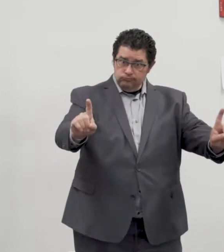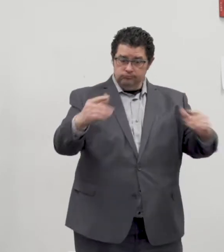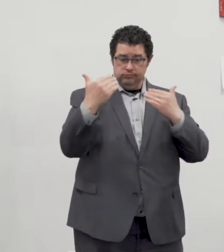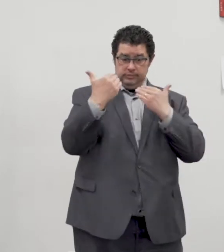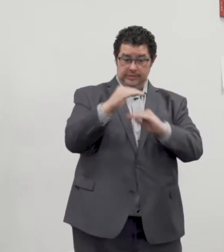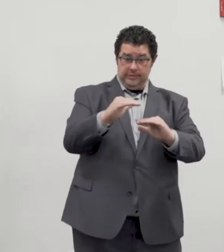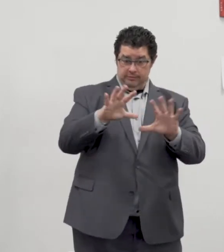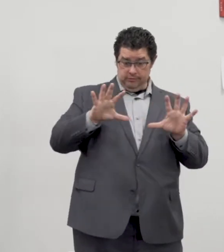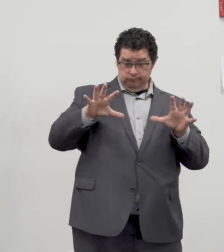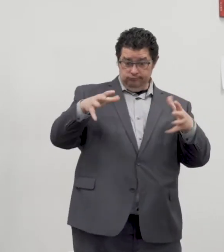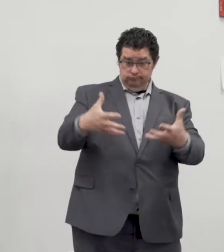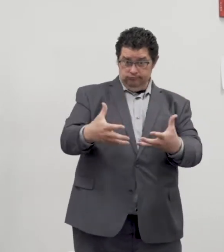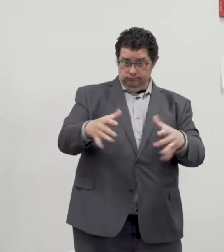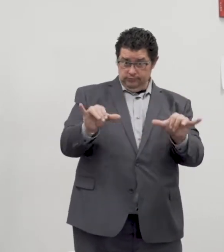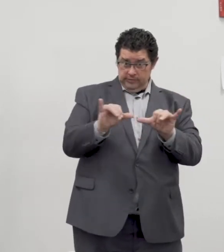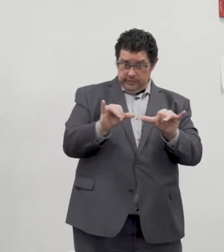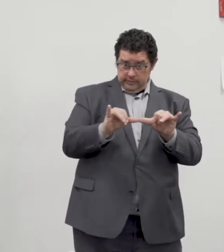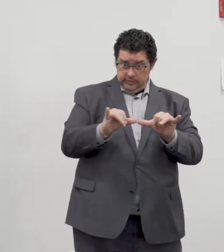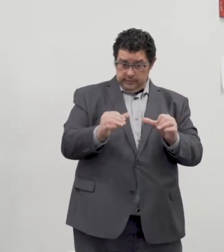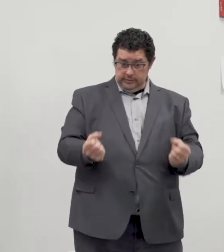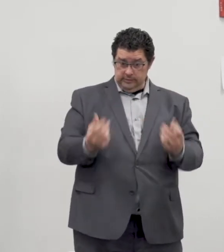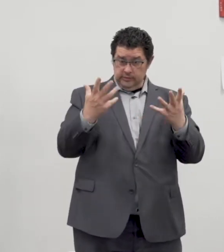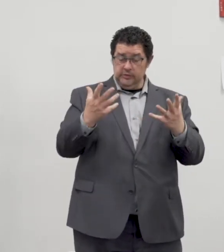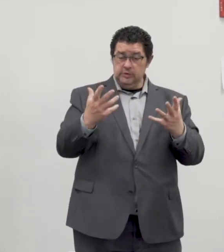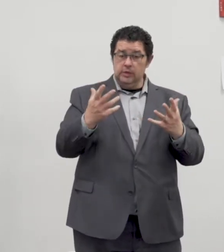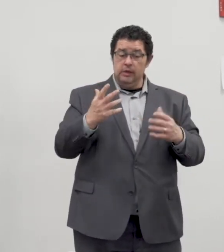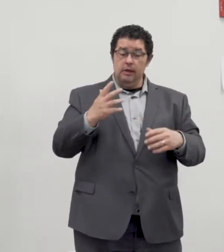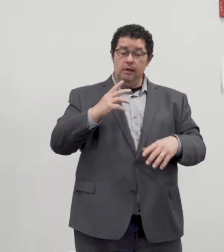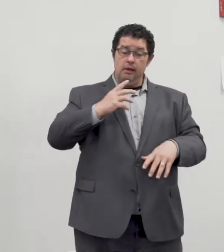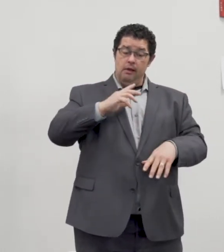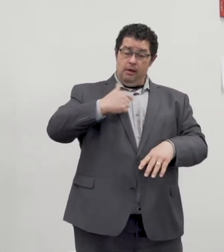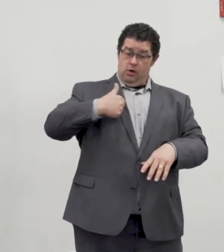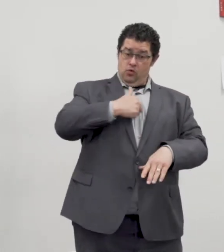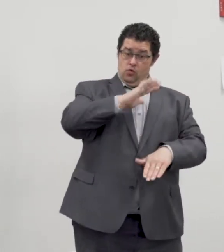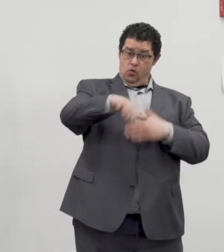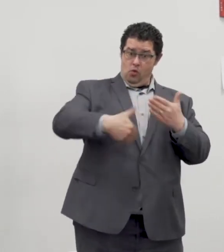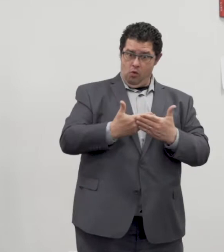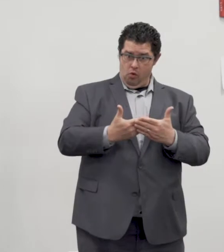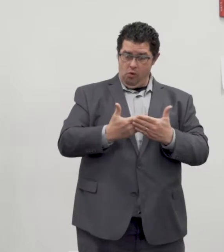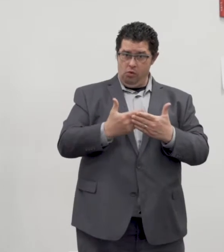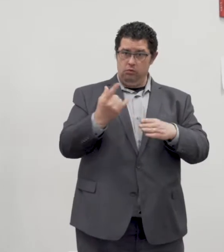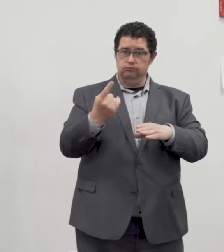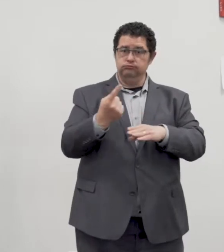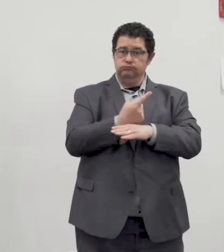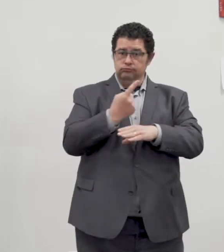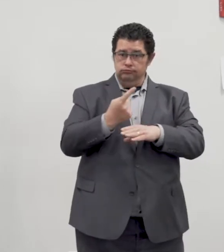sizes, and we all wear masks.